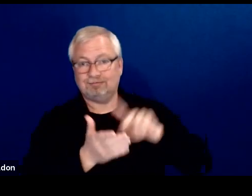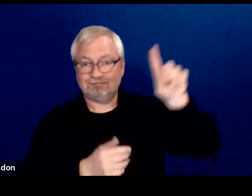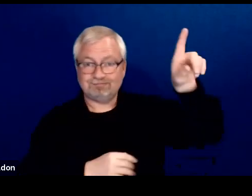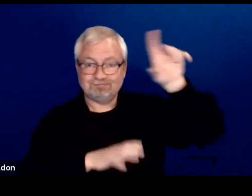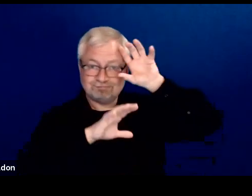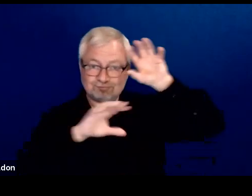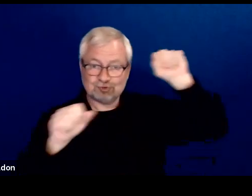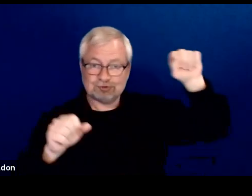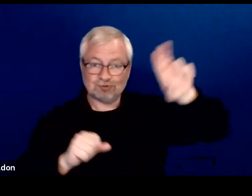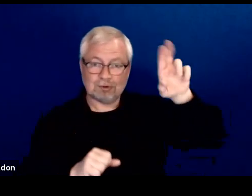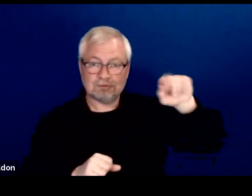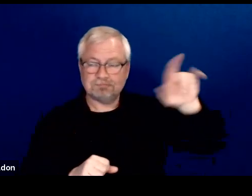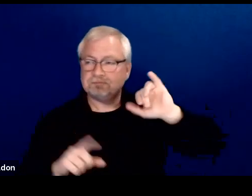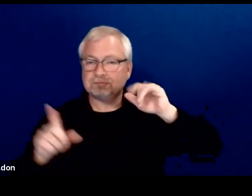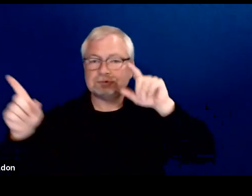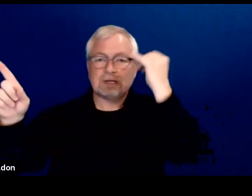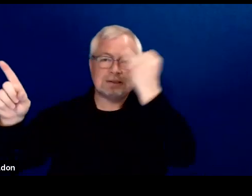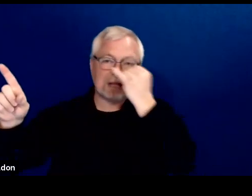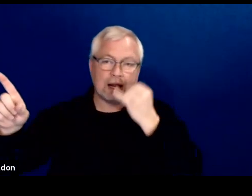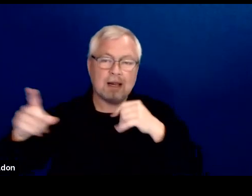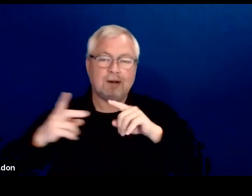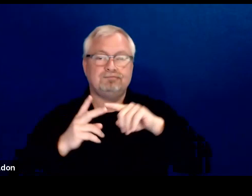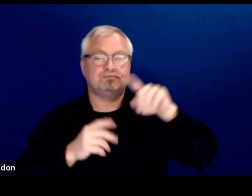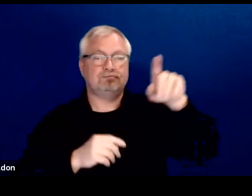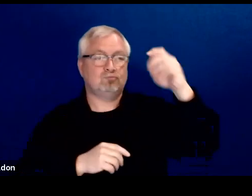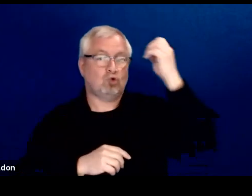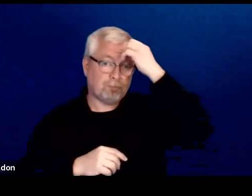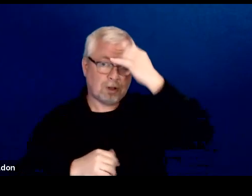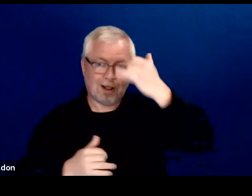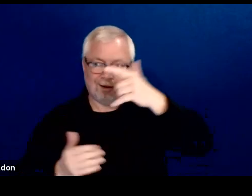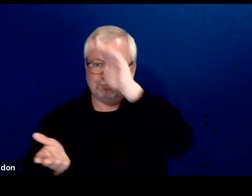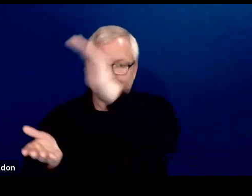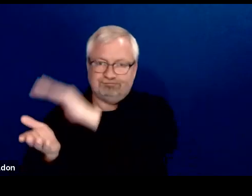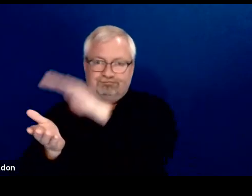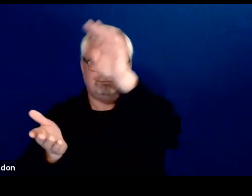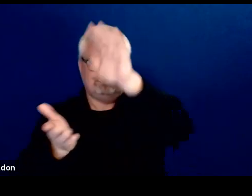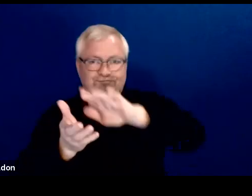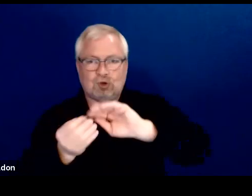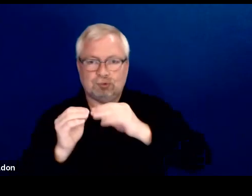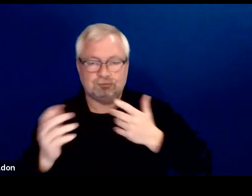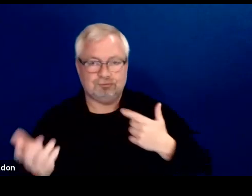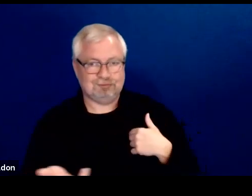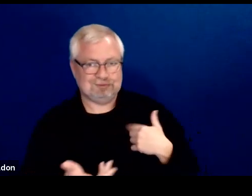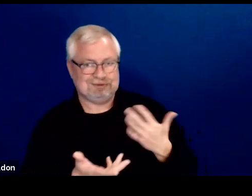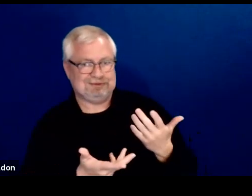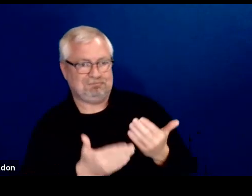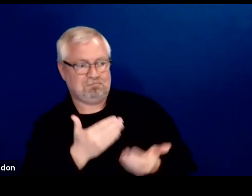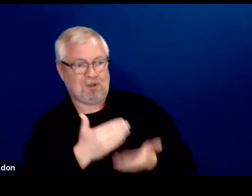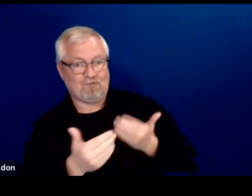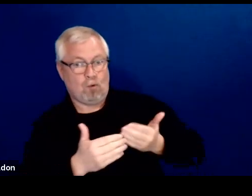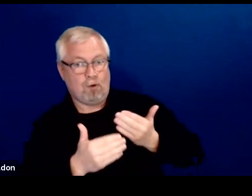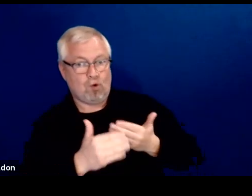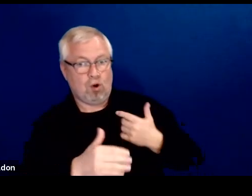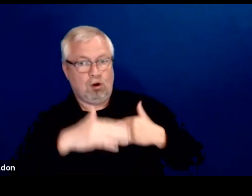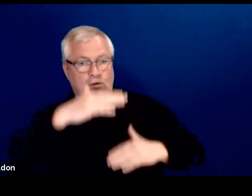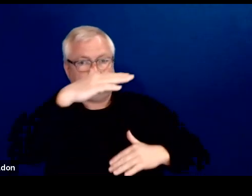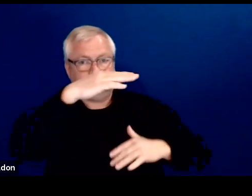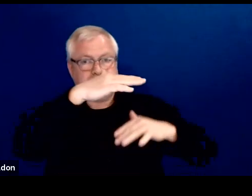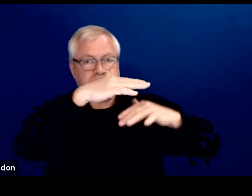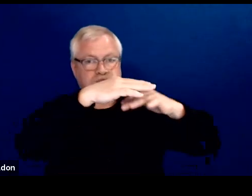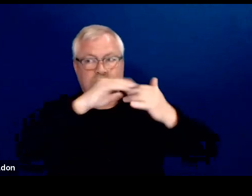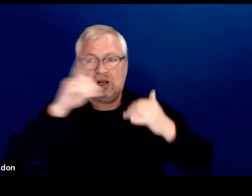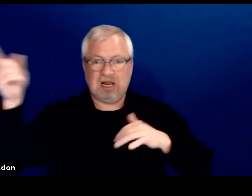hit our peak, a lot of these places may be down and the supply will come back. That being the case, we think there is a